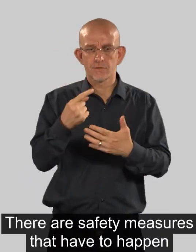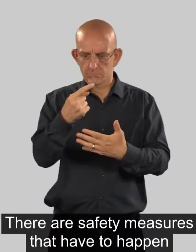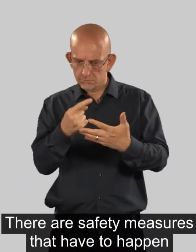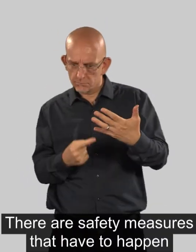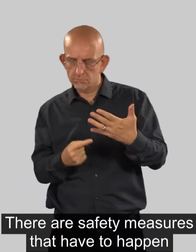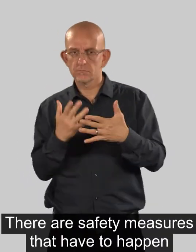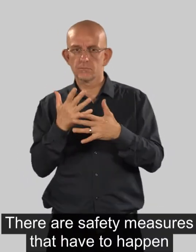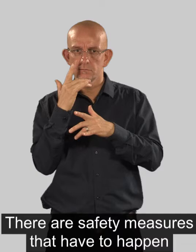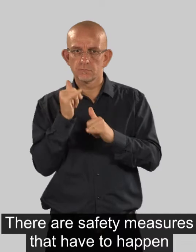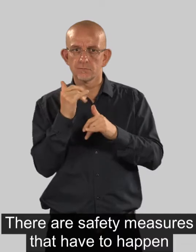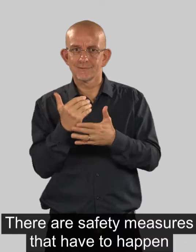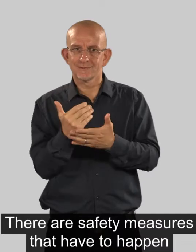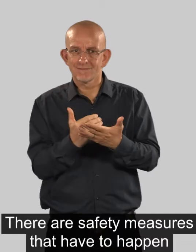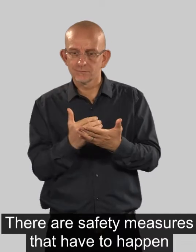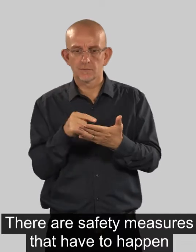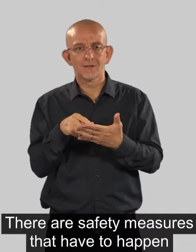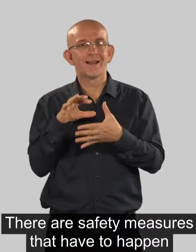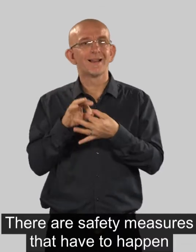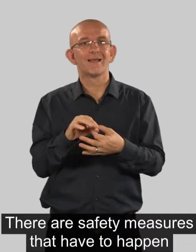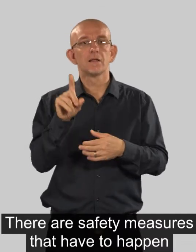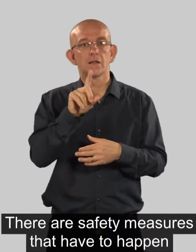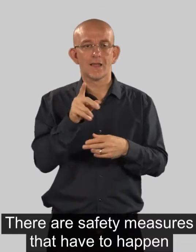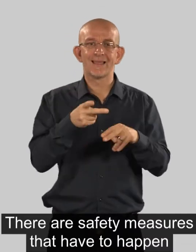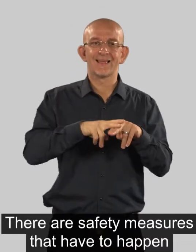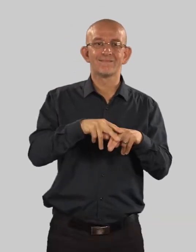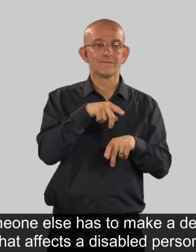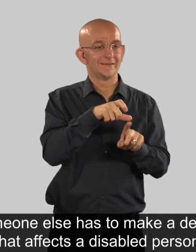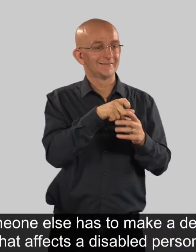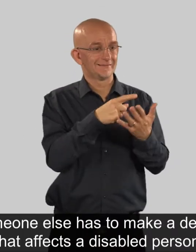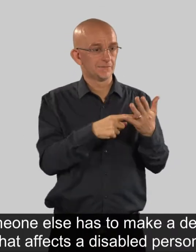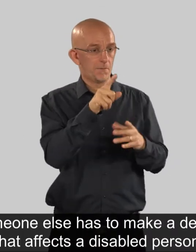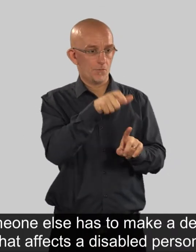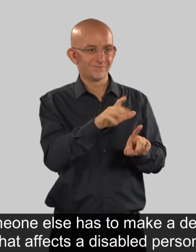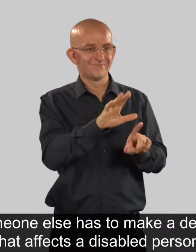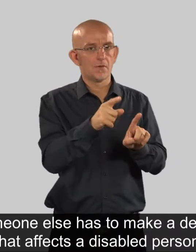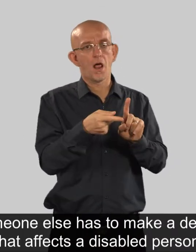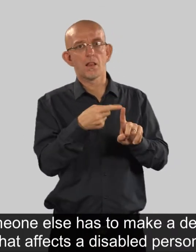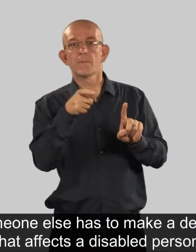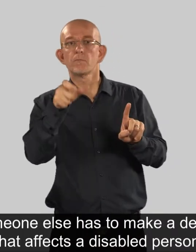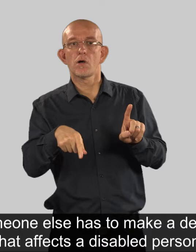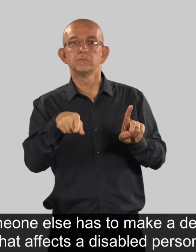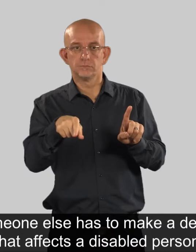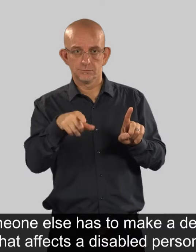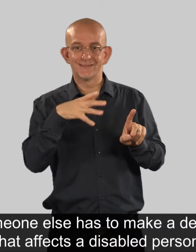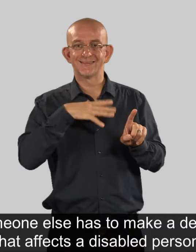There are safety measures that have to happen if someone else has to make a decision that affects a disabled